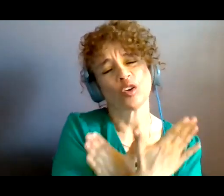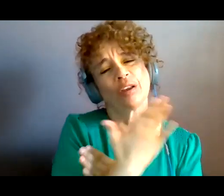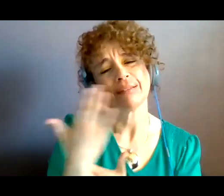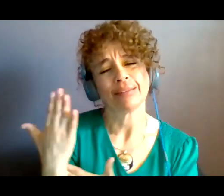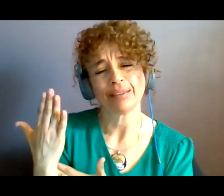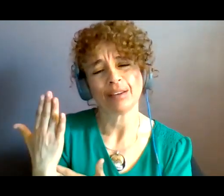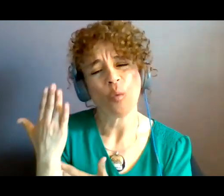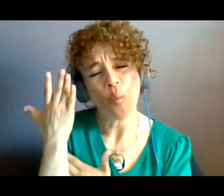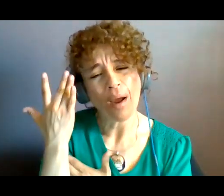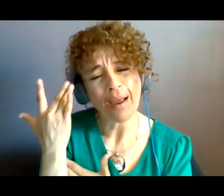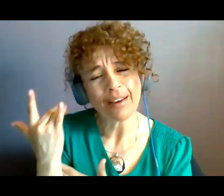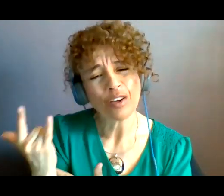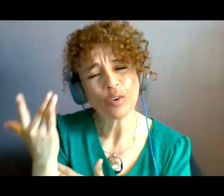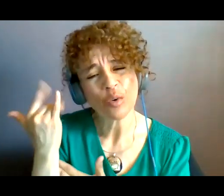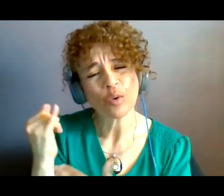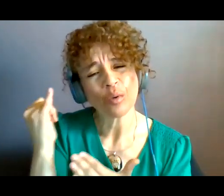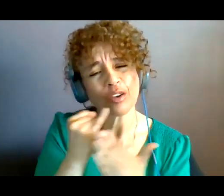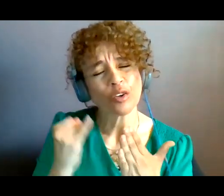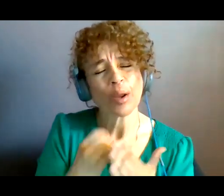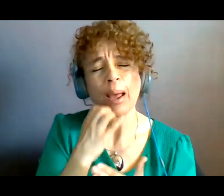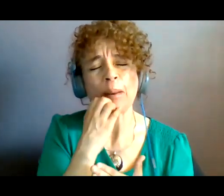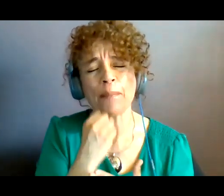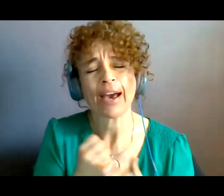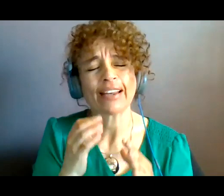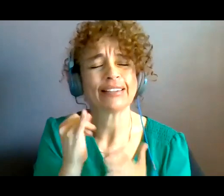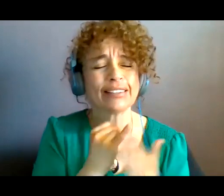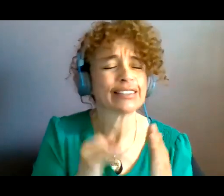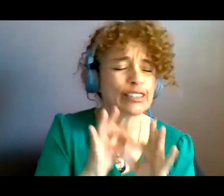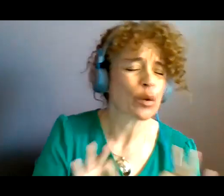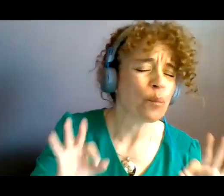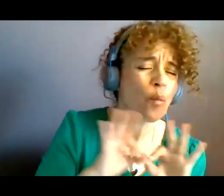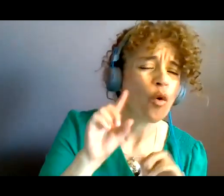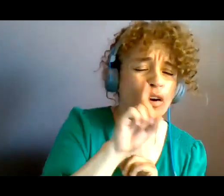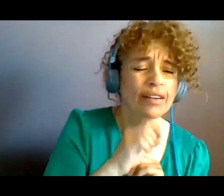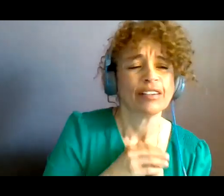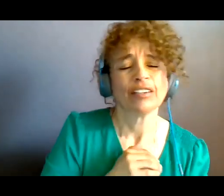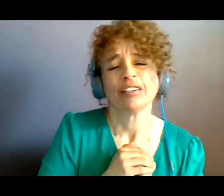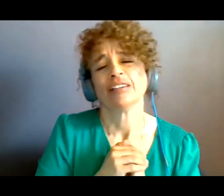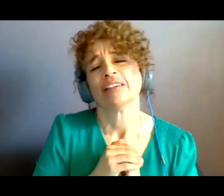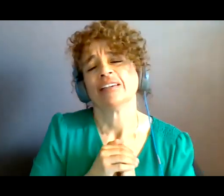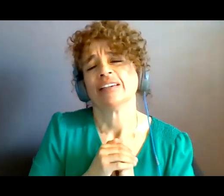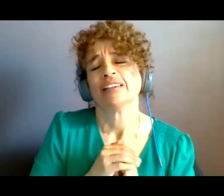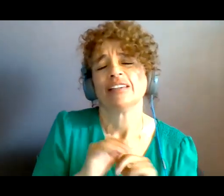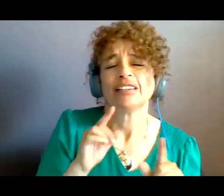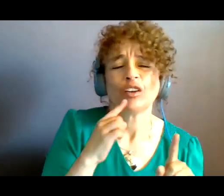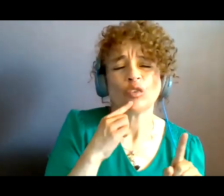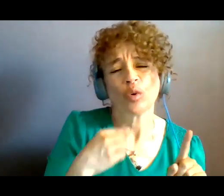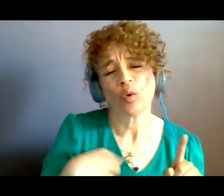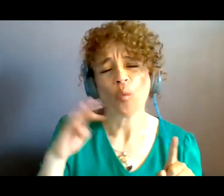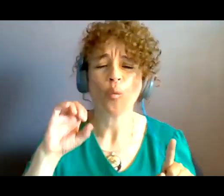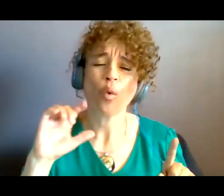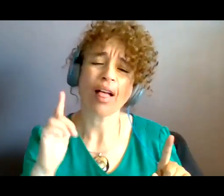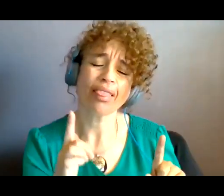said, "Why does art matter? Why is art important?" And she thought for a minute, and she said,